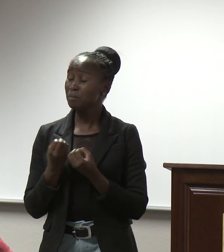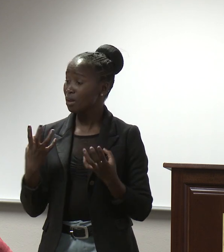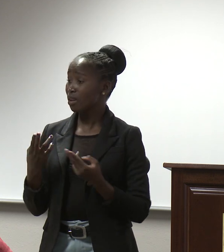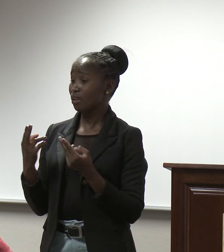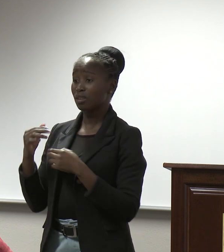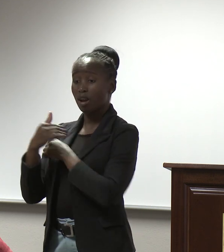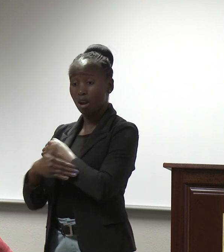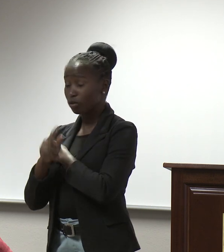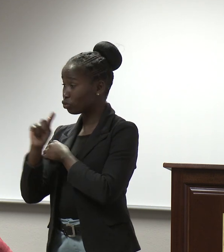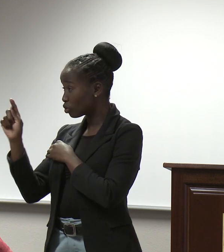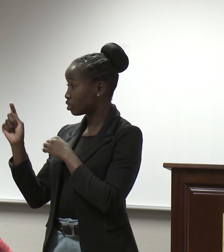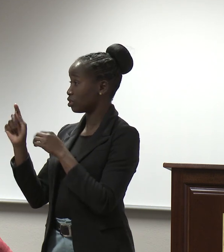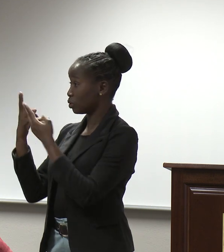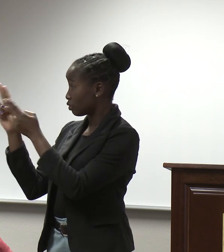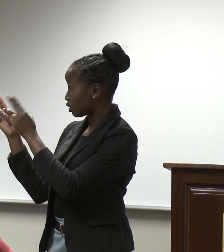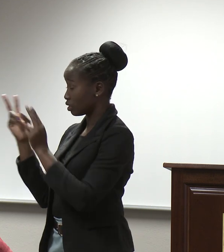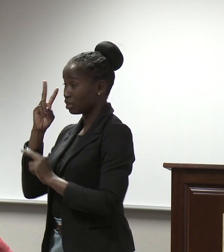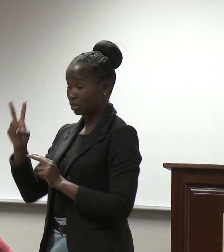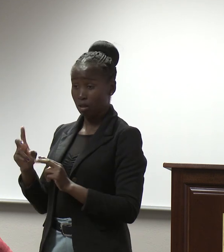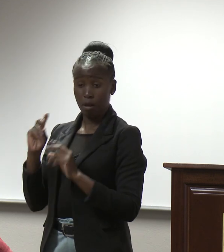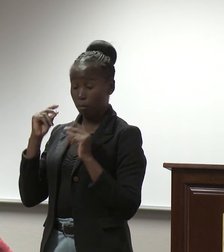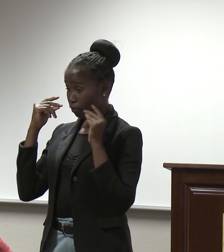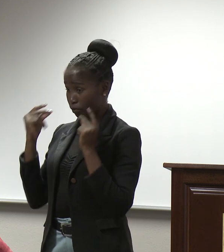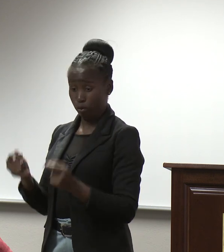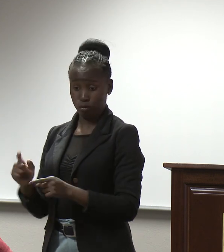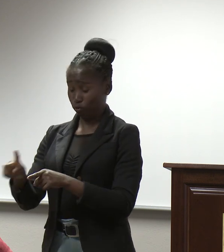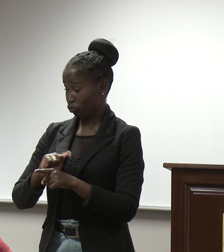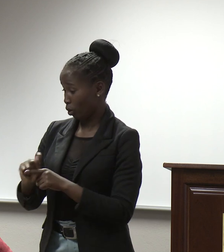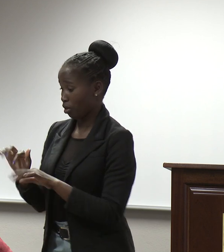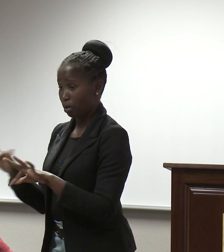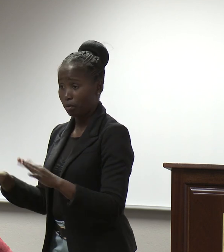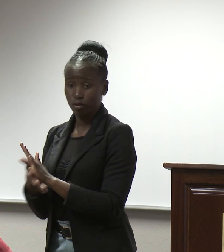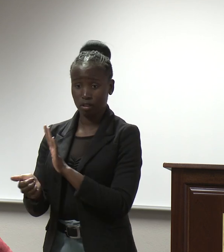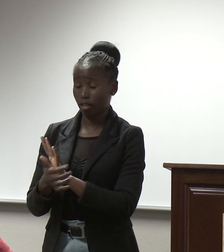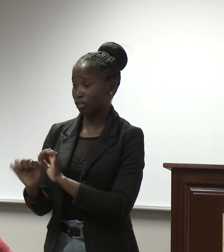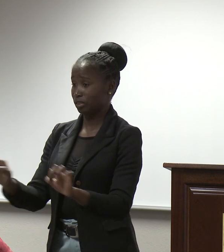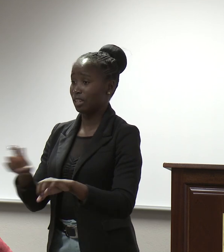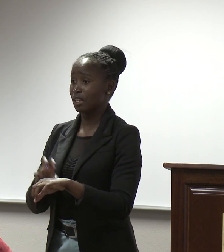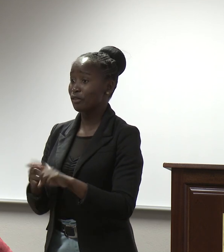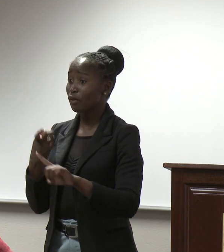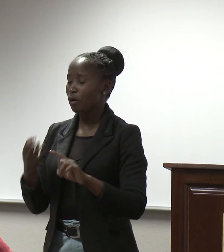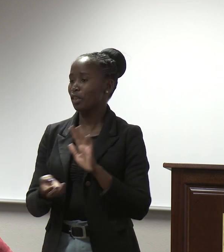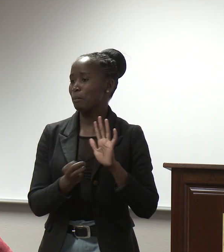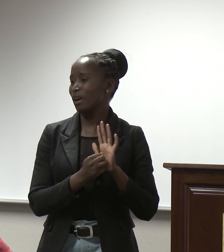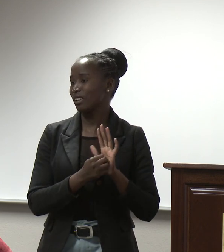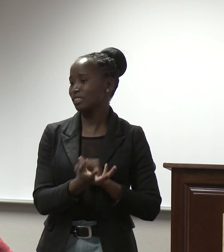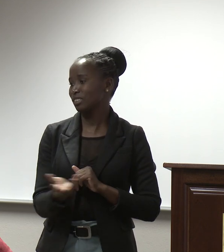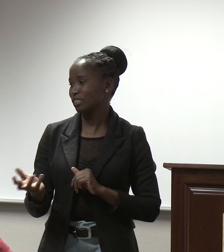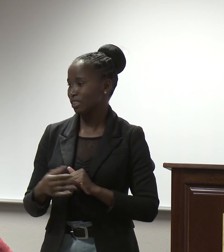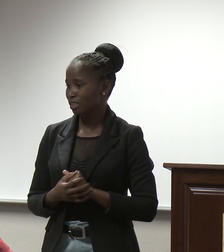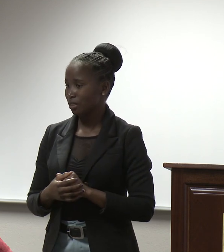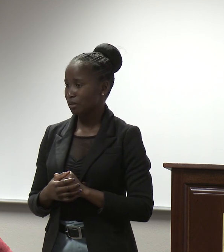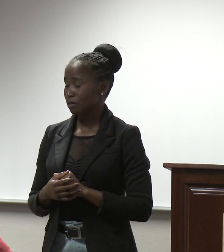that the universities all of a sudden are asked to train people for the skills needed by the market. Nobody